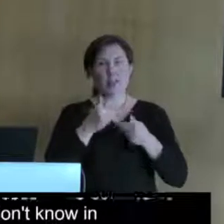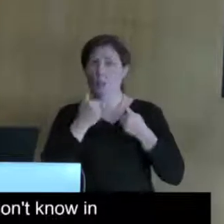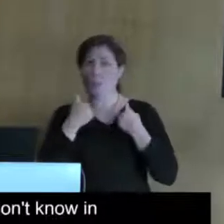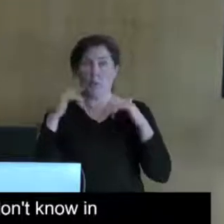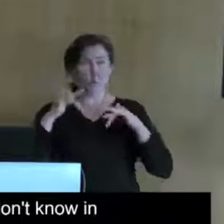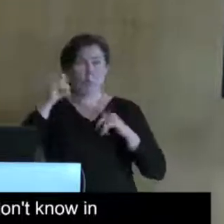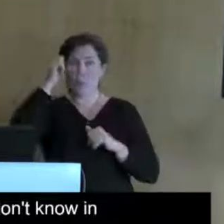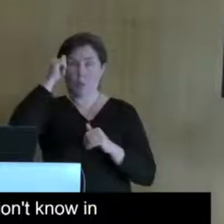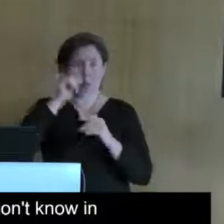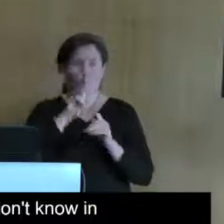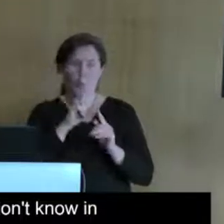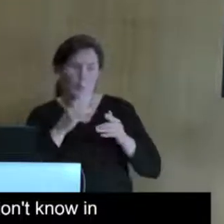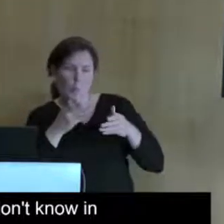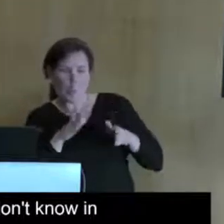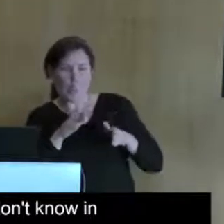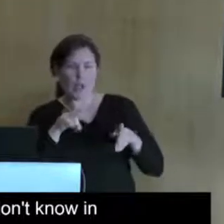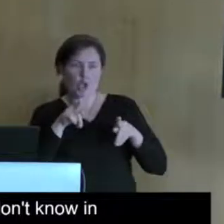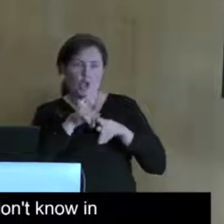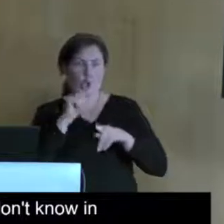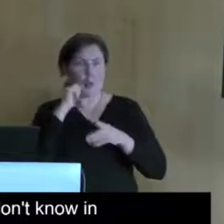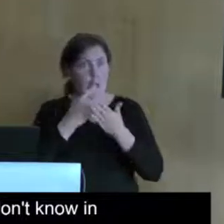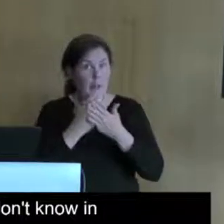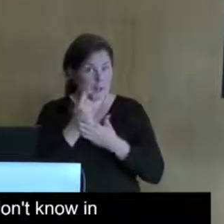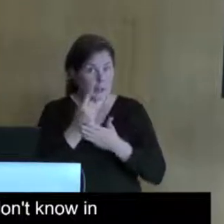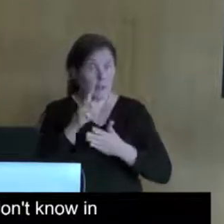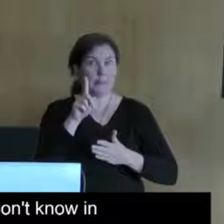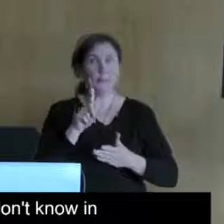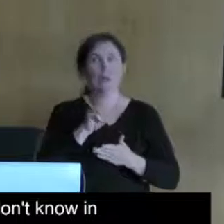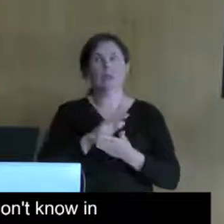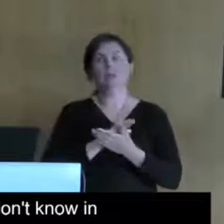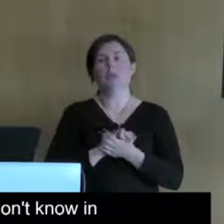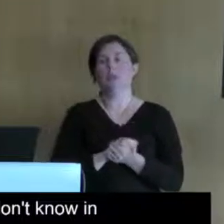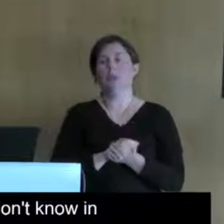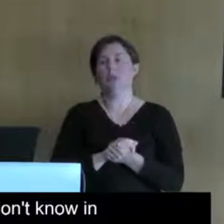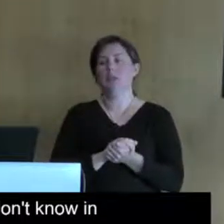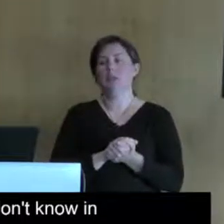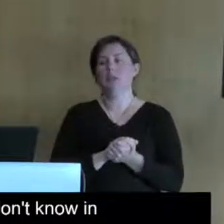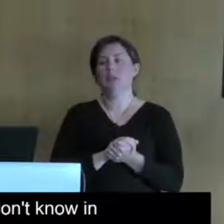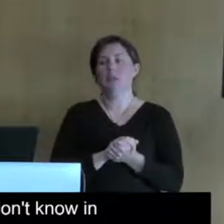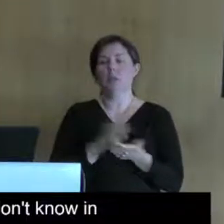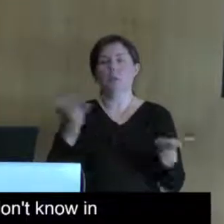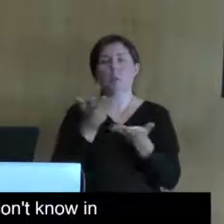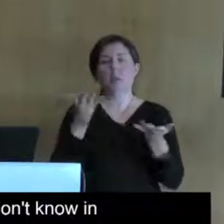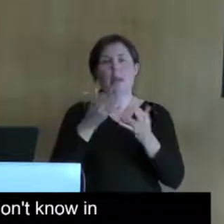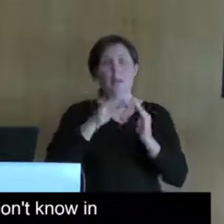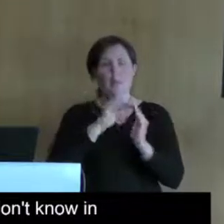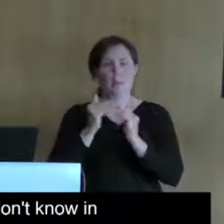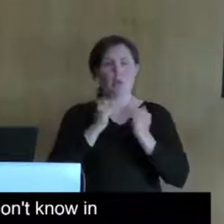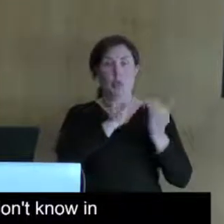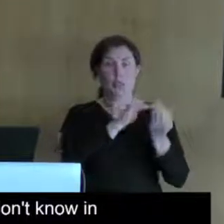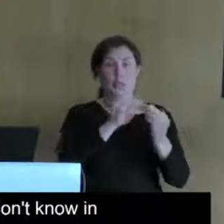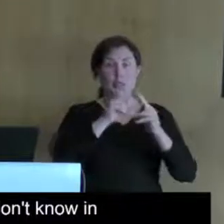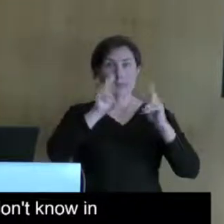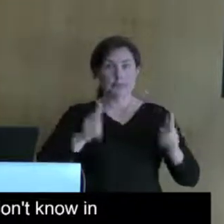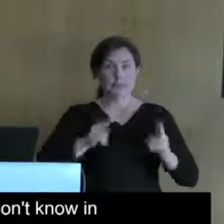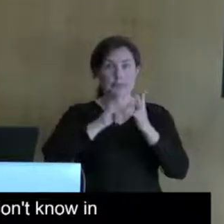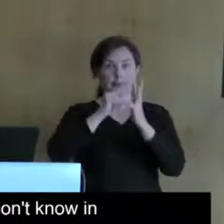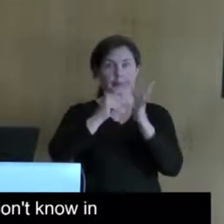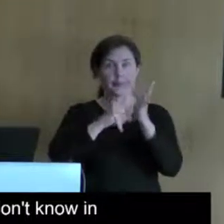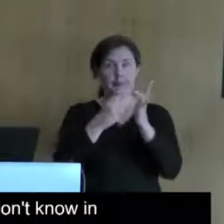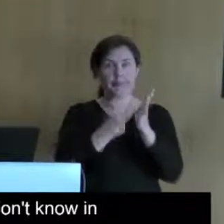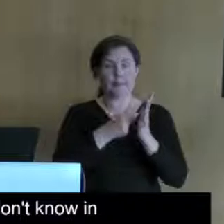increase 10% stock numbers through that upgrade process. The community housing sector will be part of that.